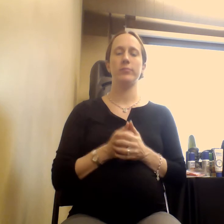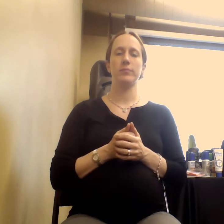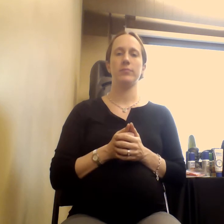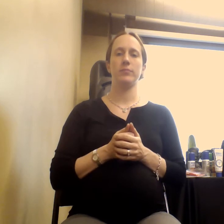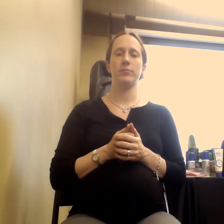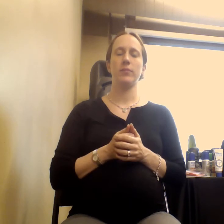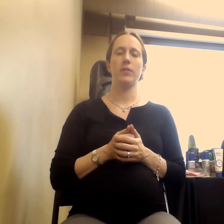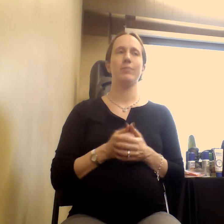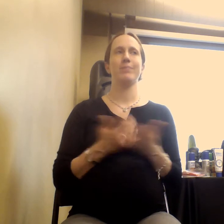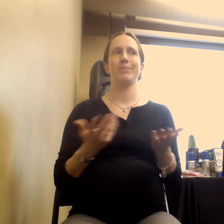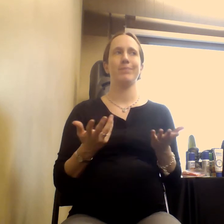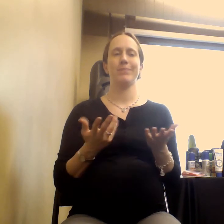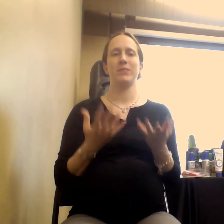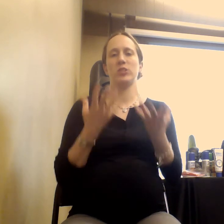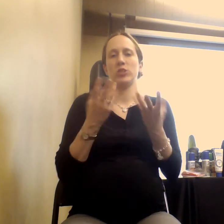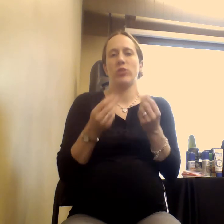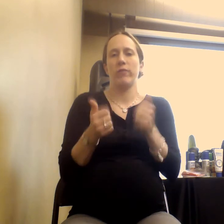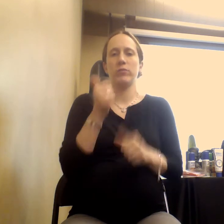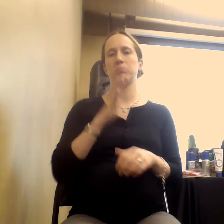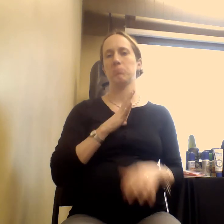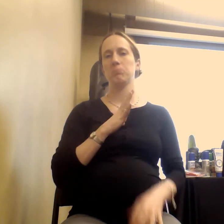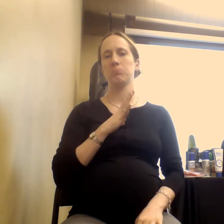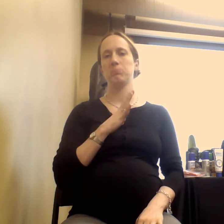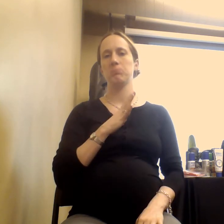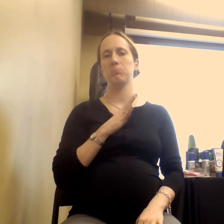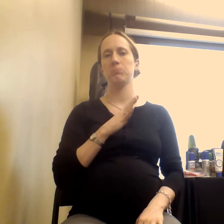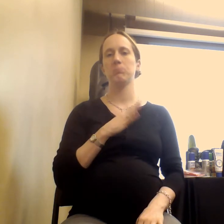All right, let's break into some.